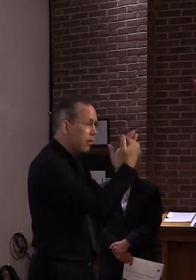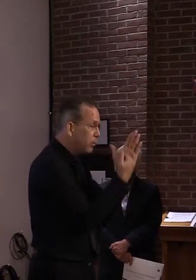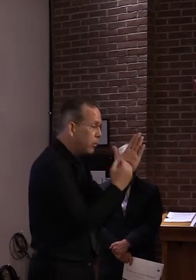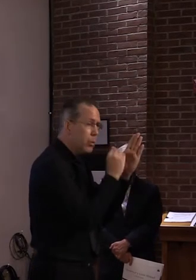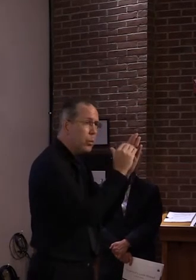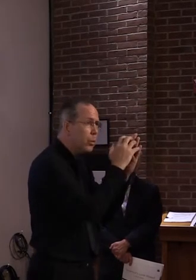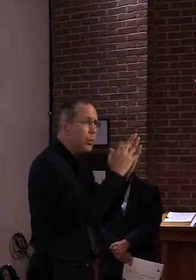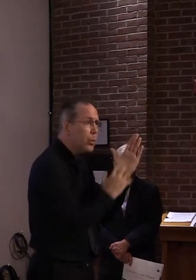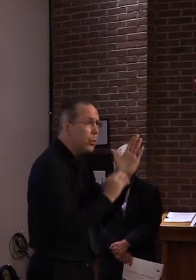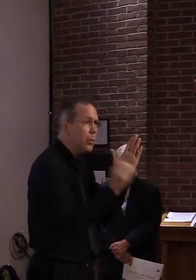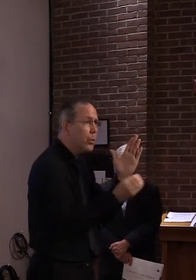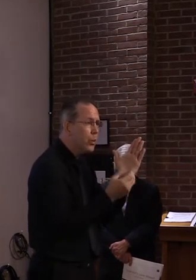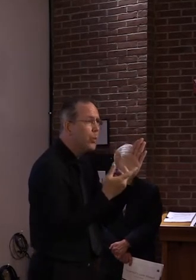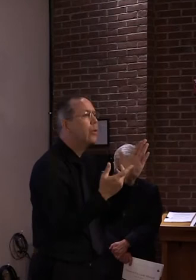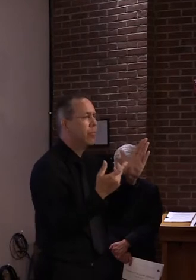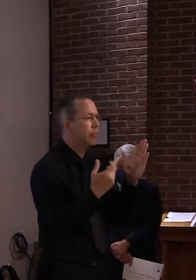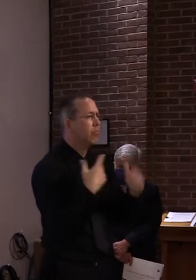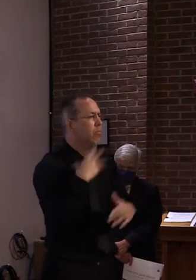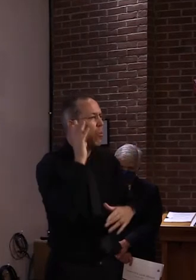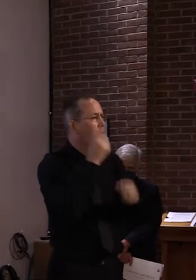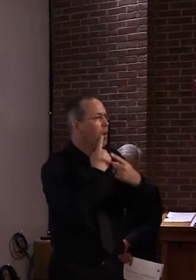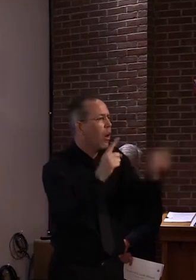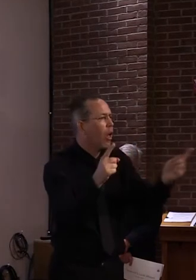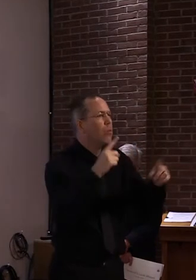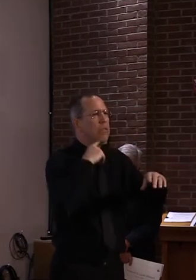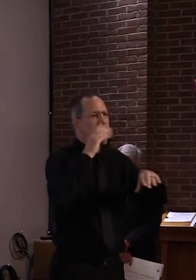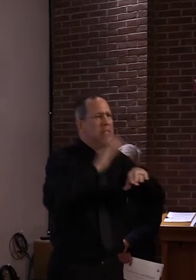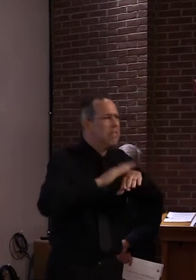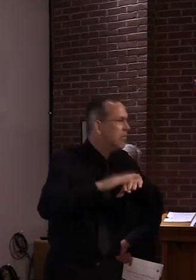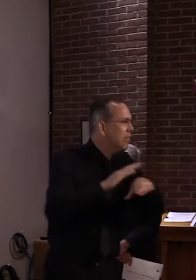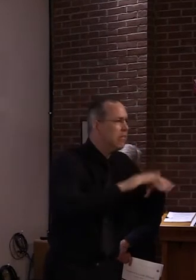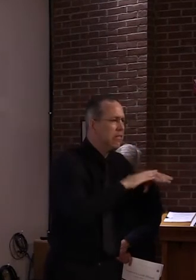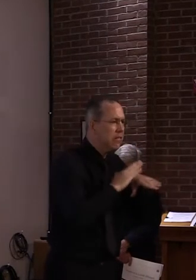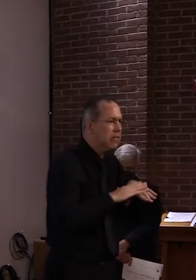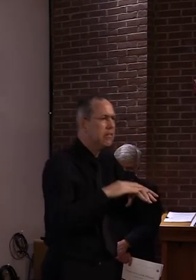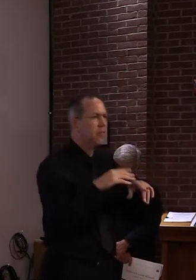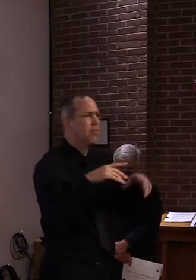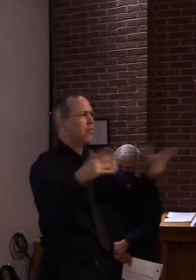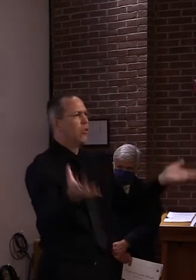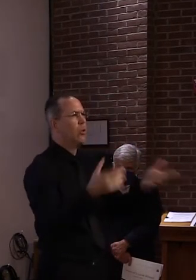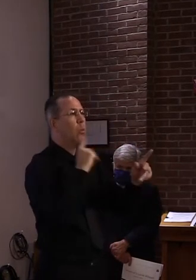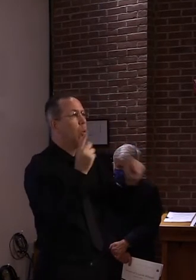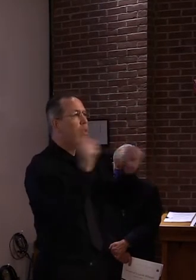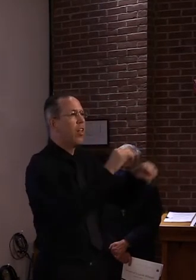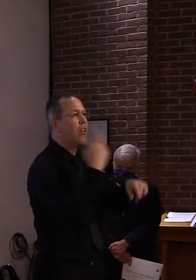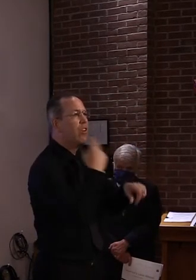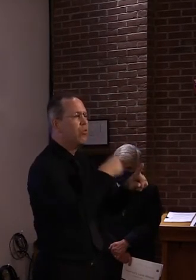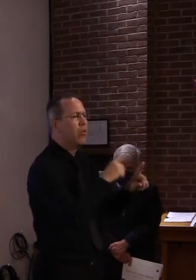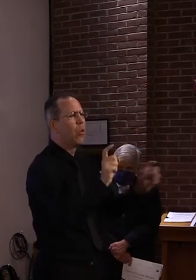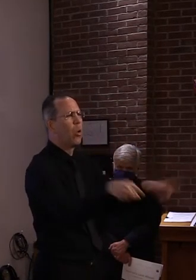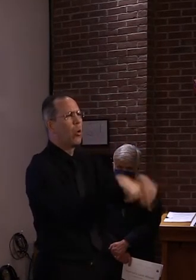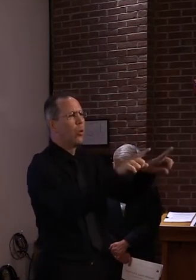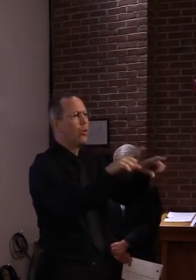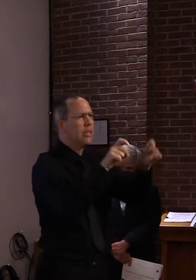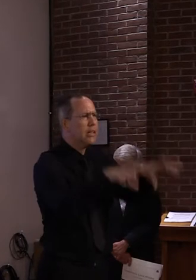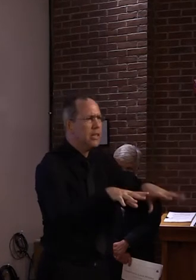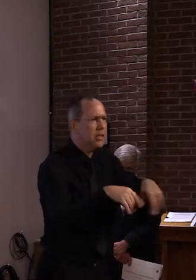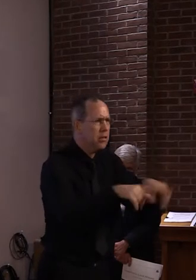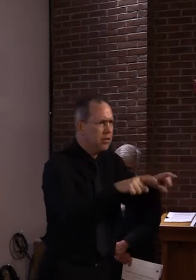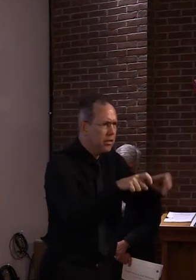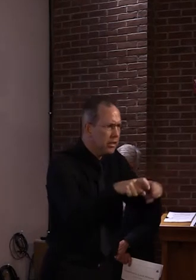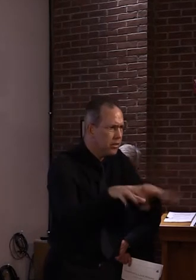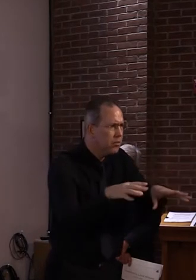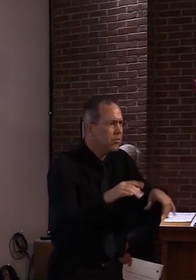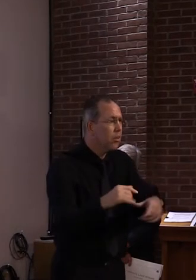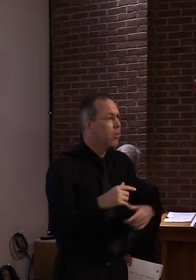So you may recall over the years, there have been foodborne illness